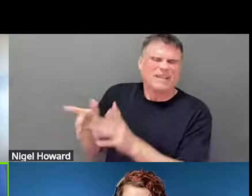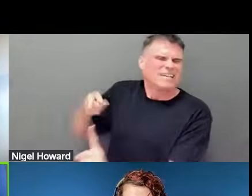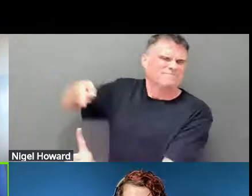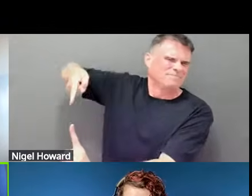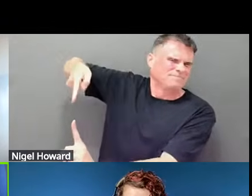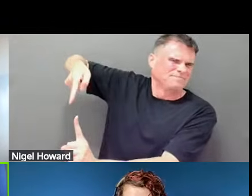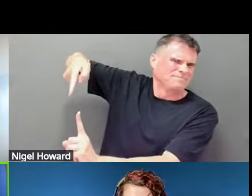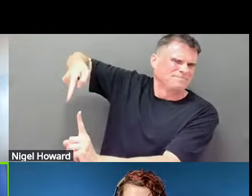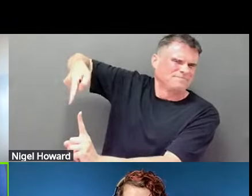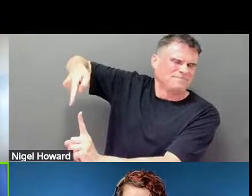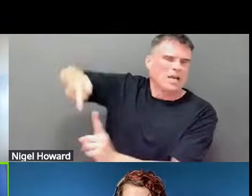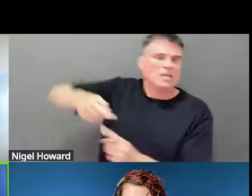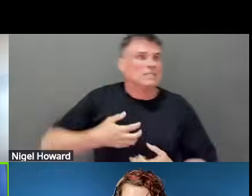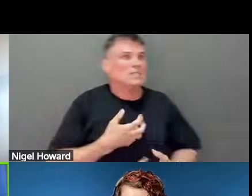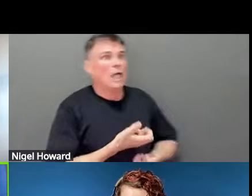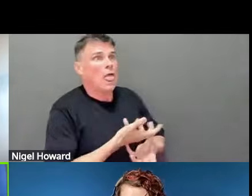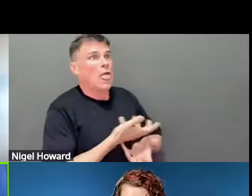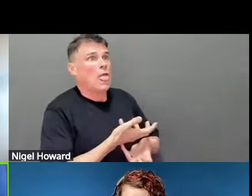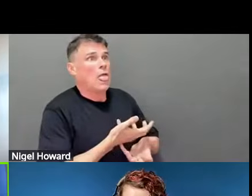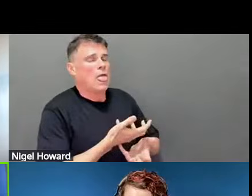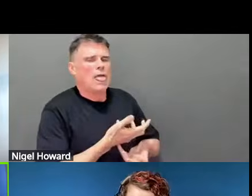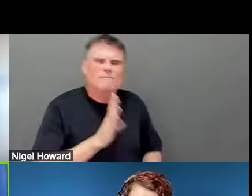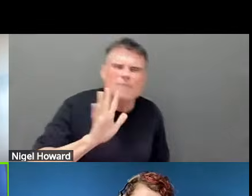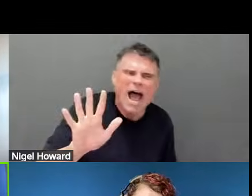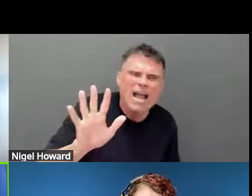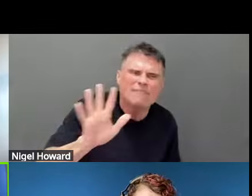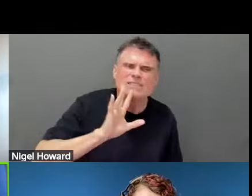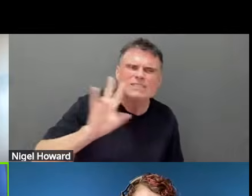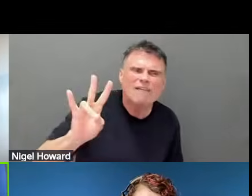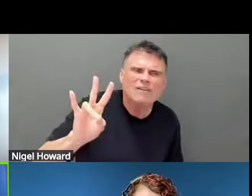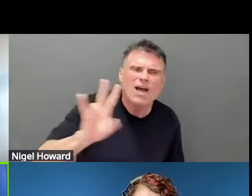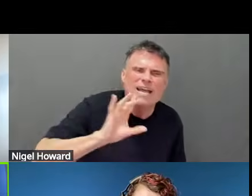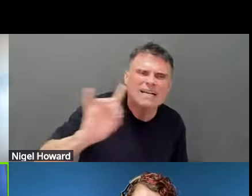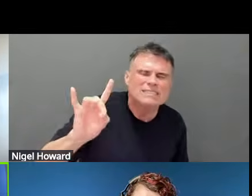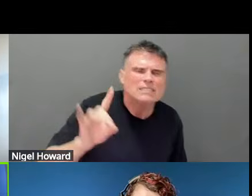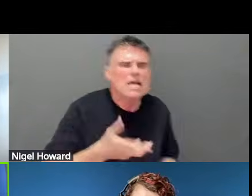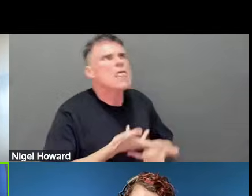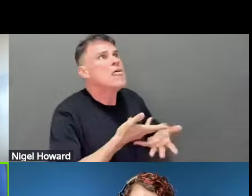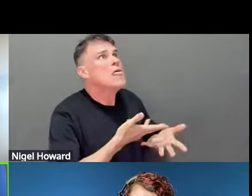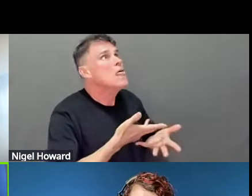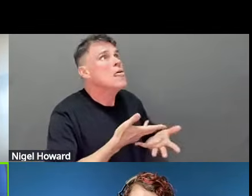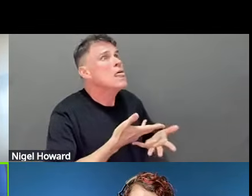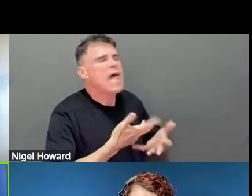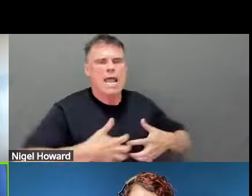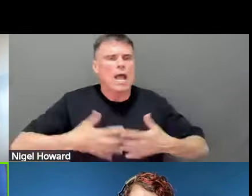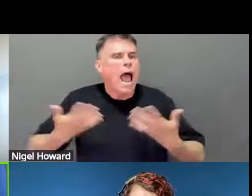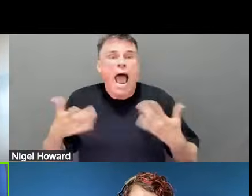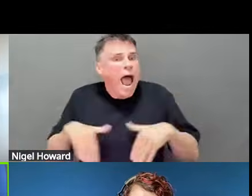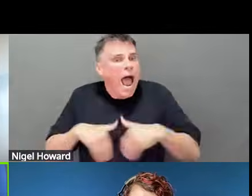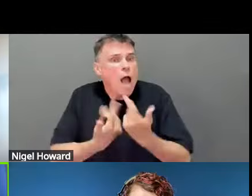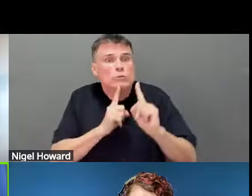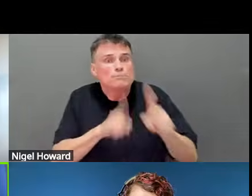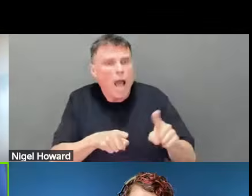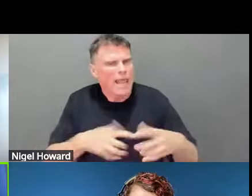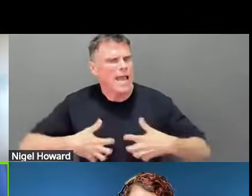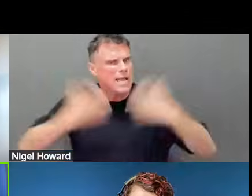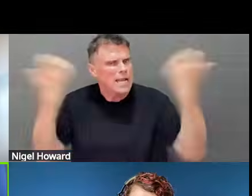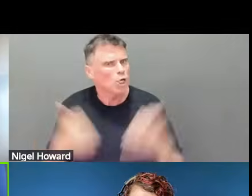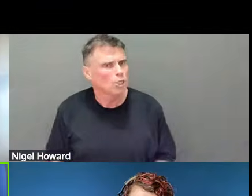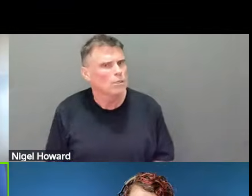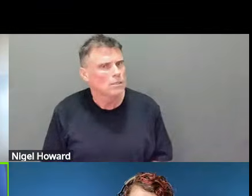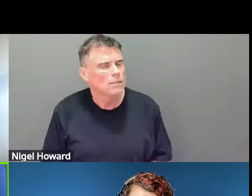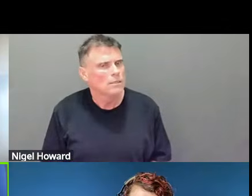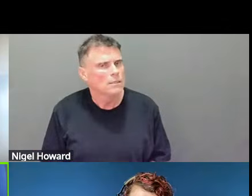they do not have access to learning. And so to label the child as a behavioral issue, and often that